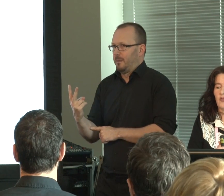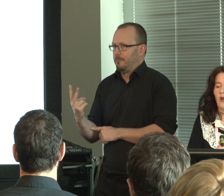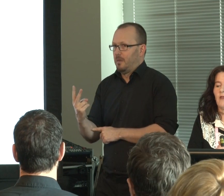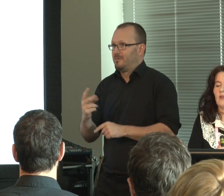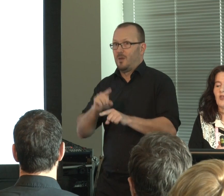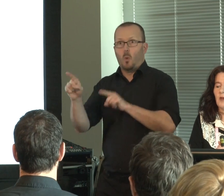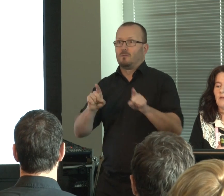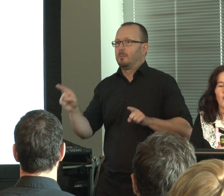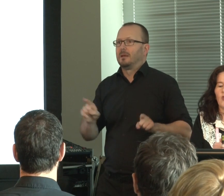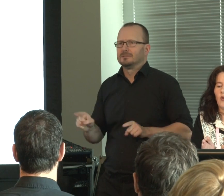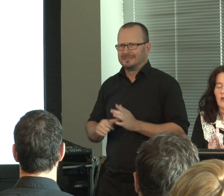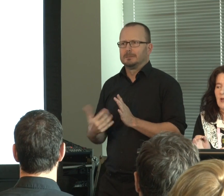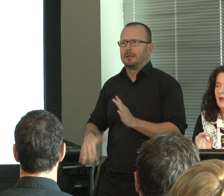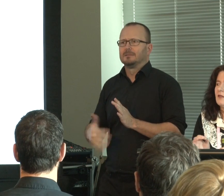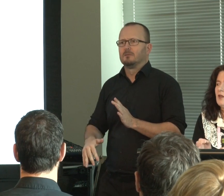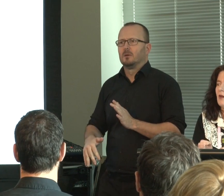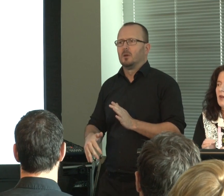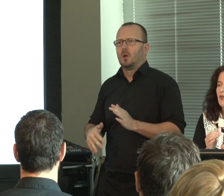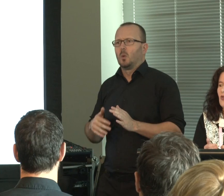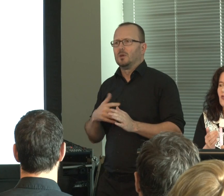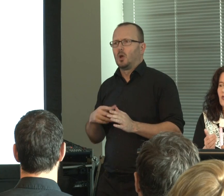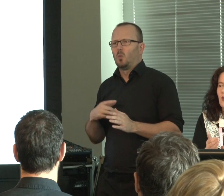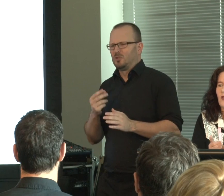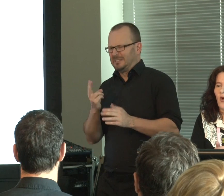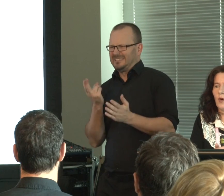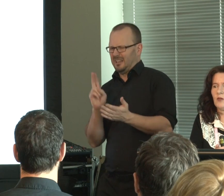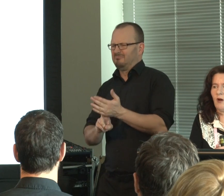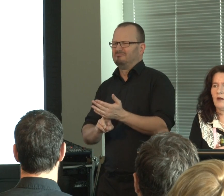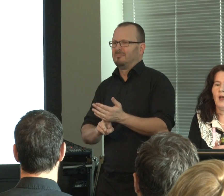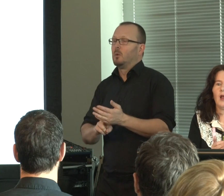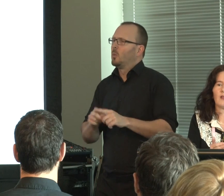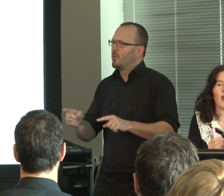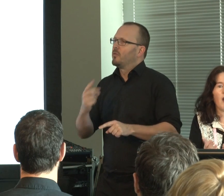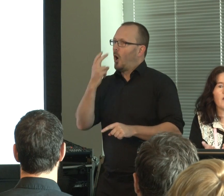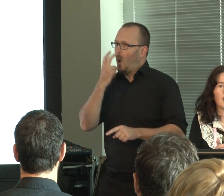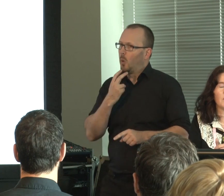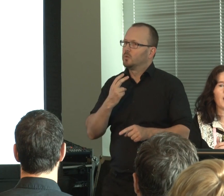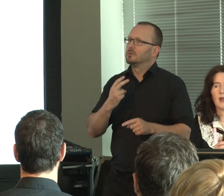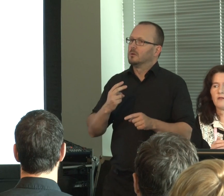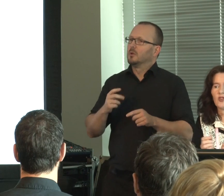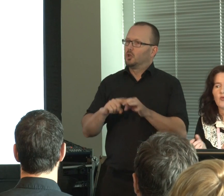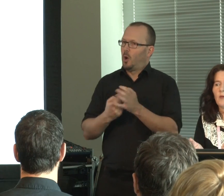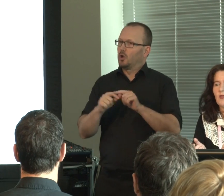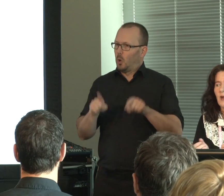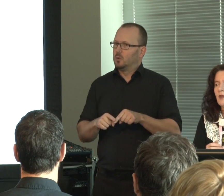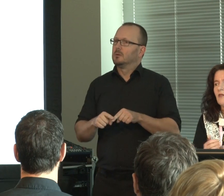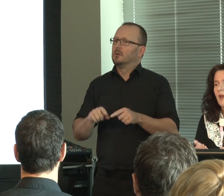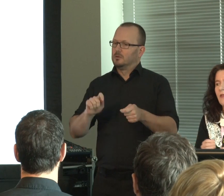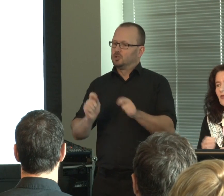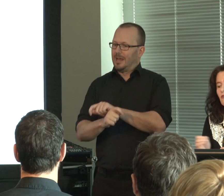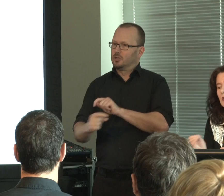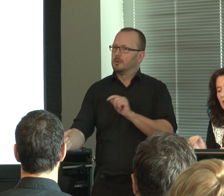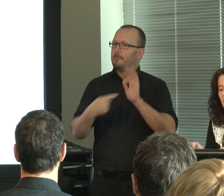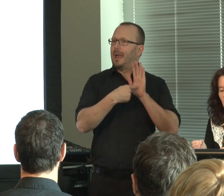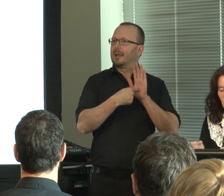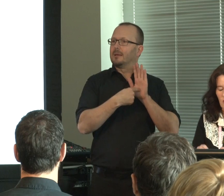all over the show. That's an expensive thing. We don't want to put a tacky sticker over it. Can you not just get the old website live again, pay the very small amount of money it is for that, and